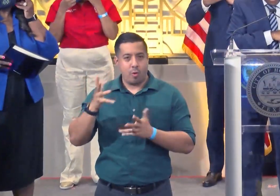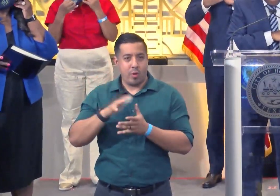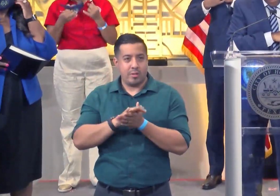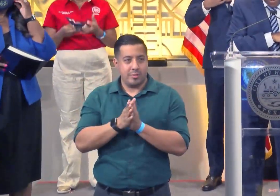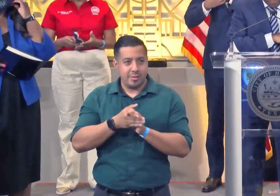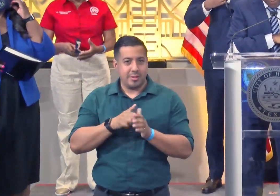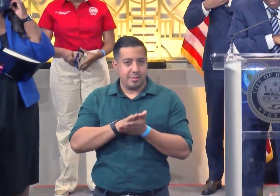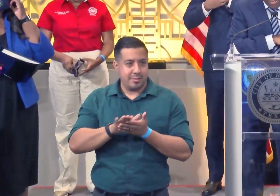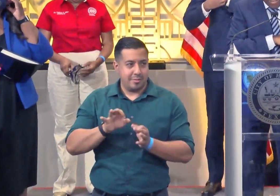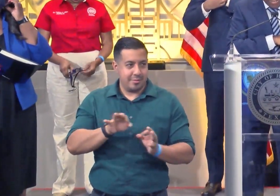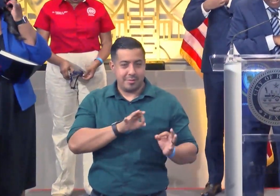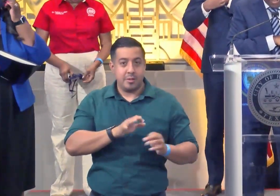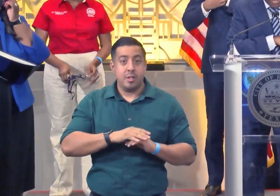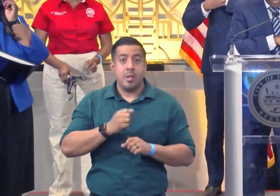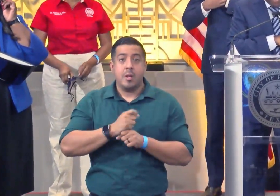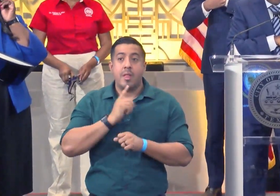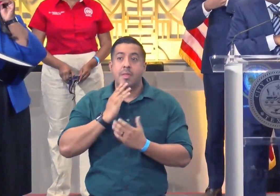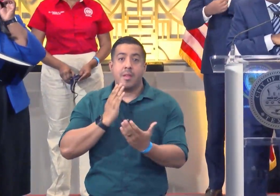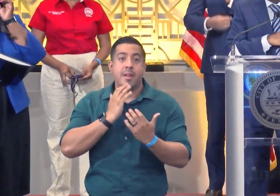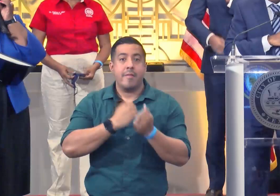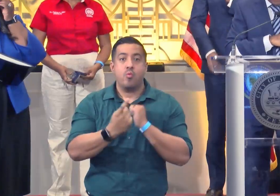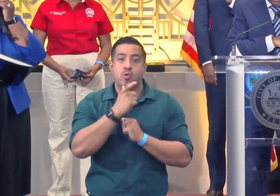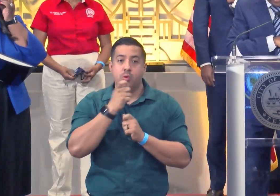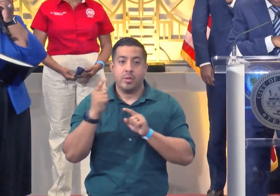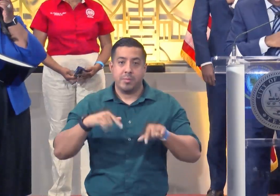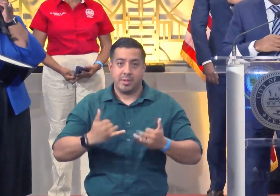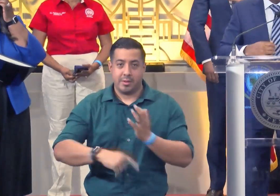And let me thank everyone for being here today for